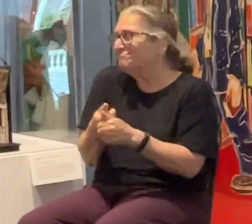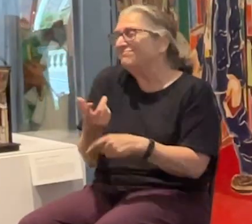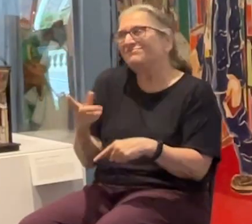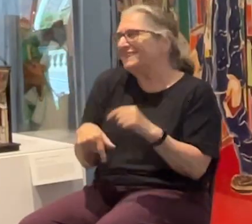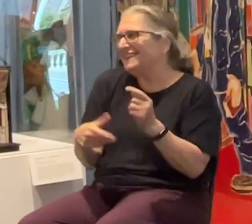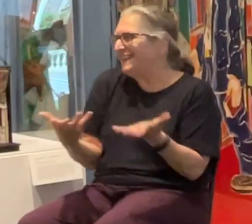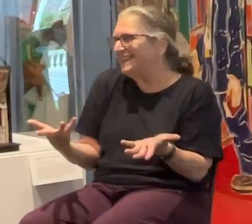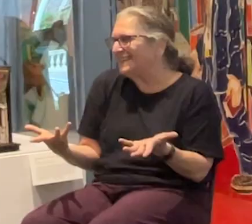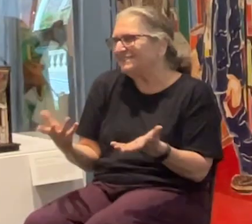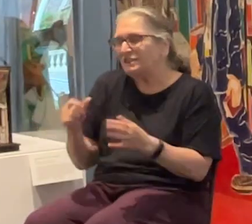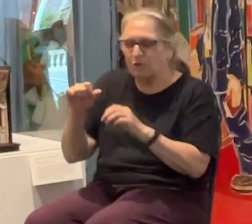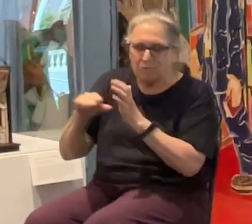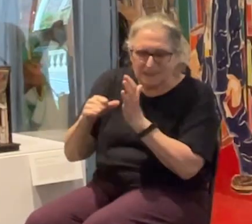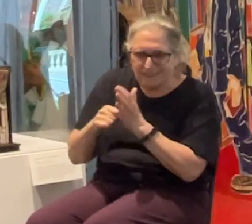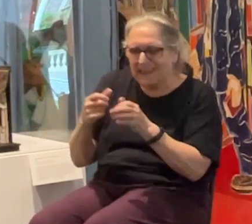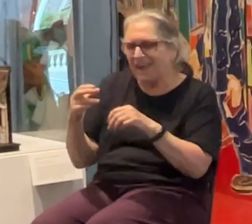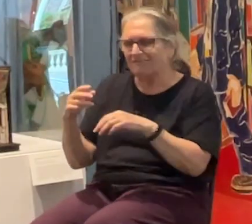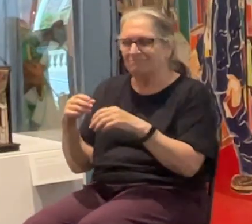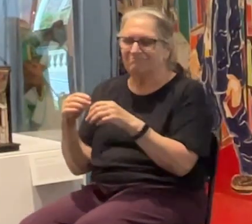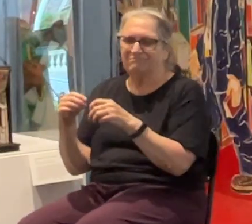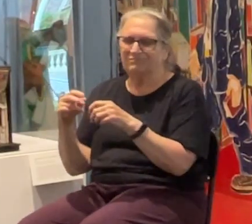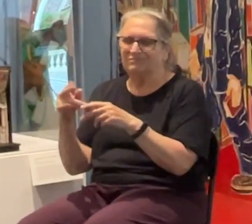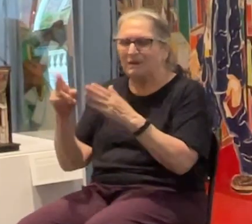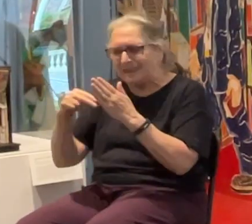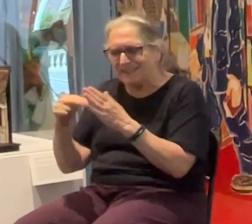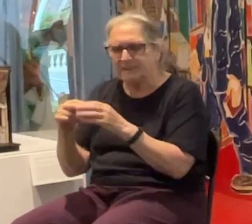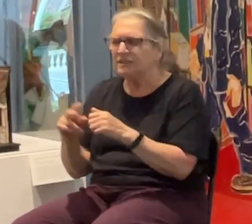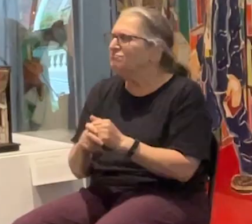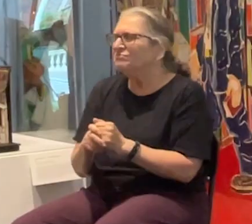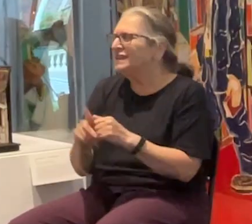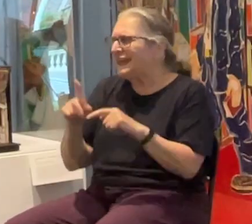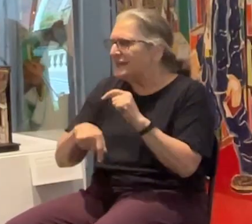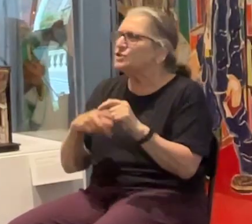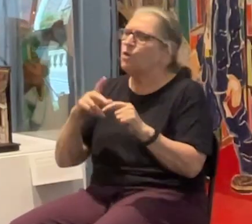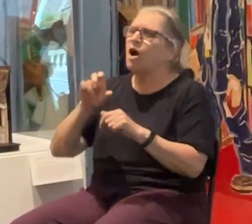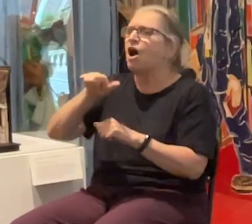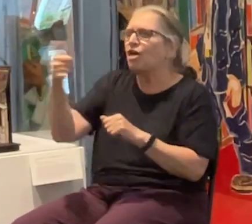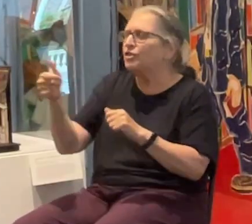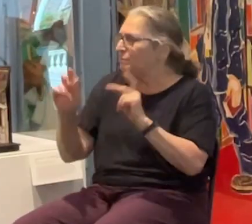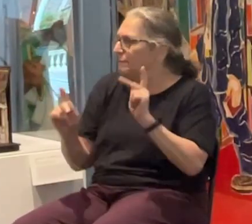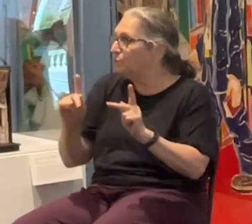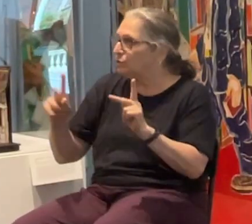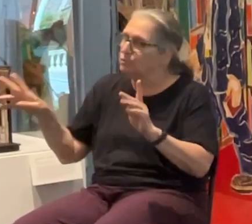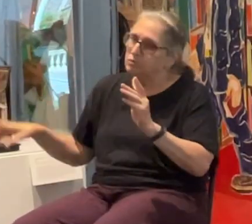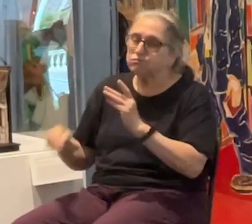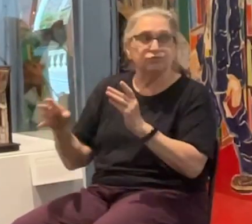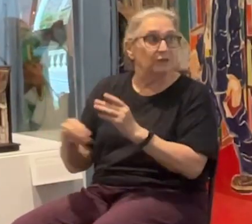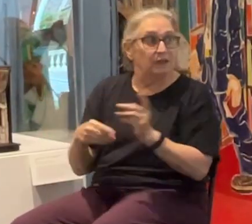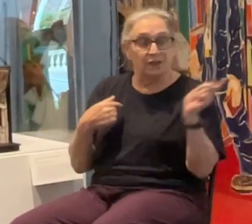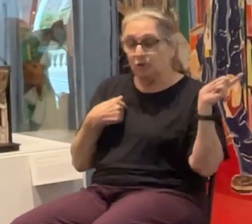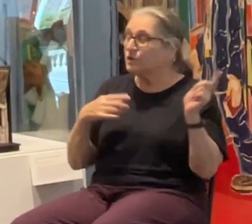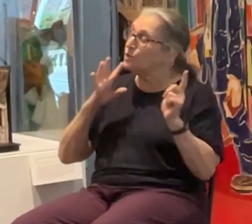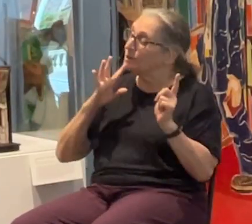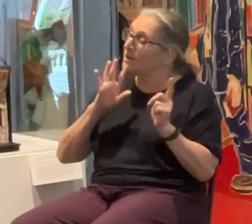seen that done in other projects that were here at the museum. But do you want to talk a little bit about his collaborative process?